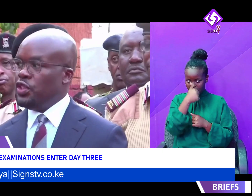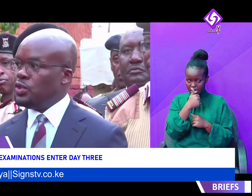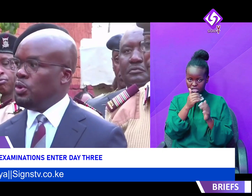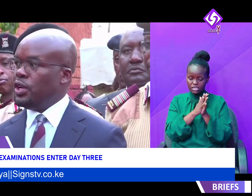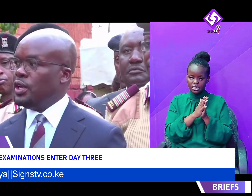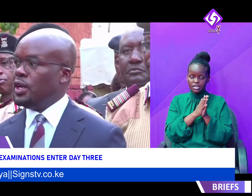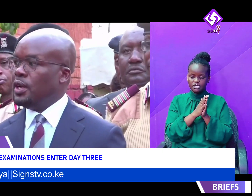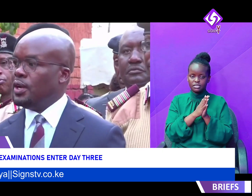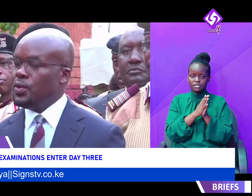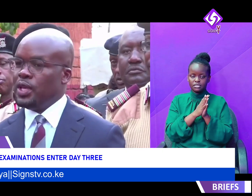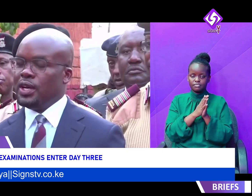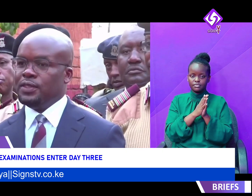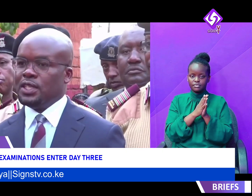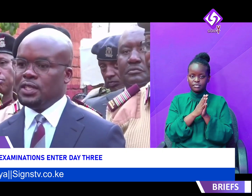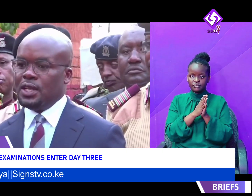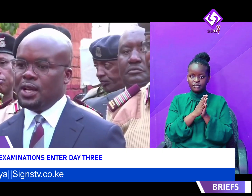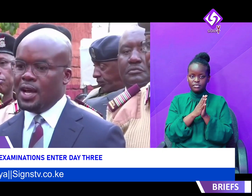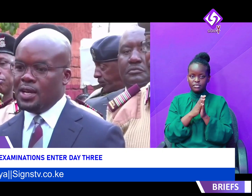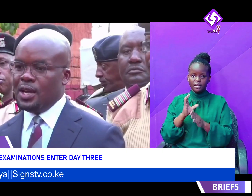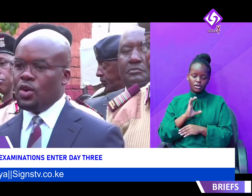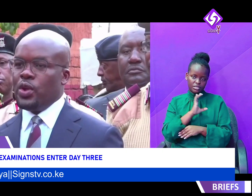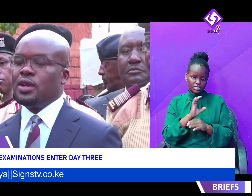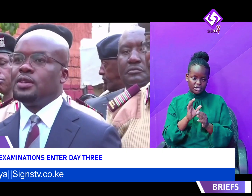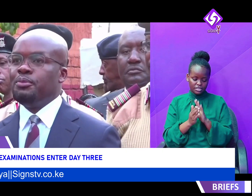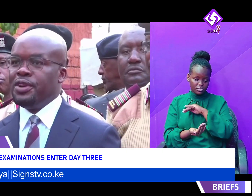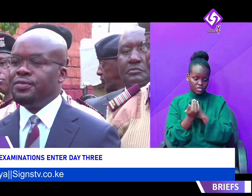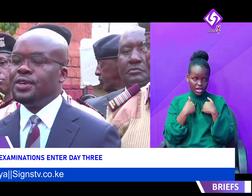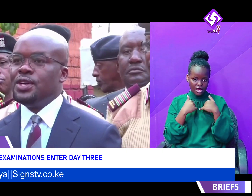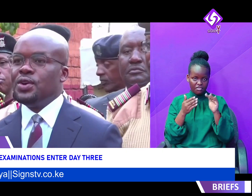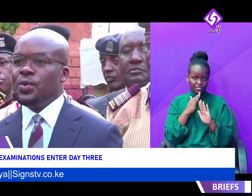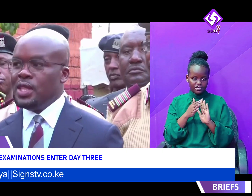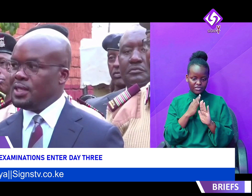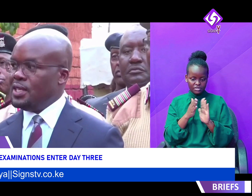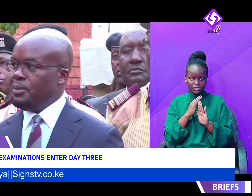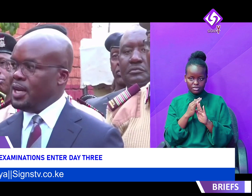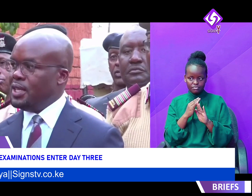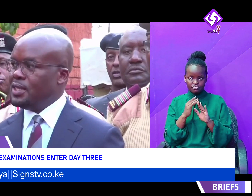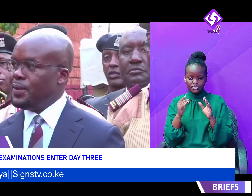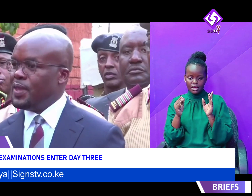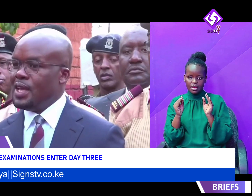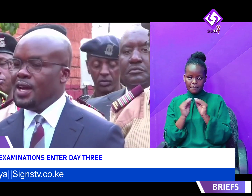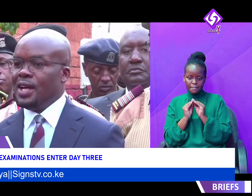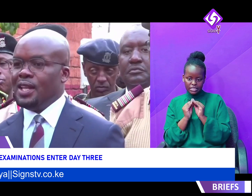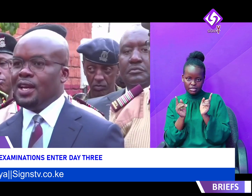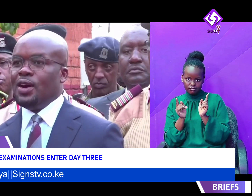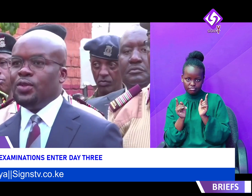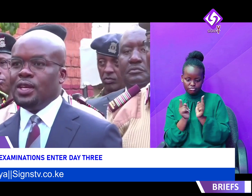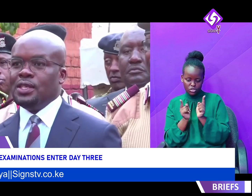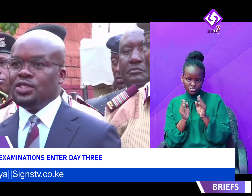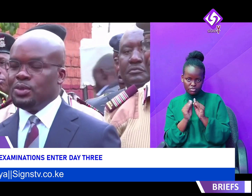this morning, we have just had a quick brief with the center managers, and then now the